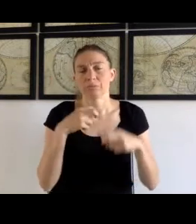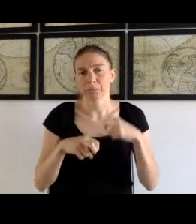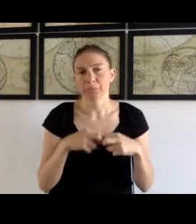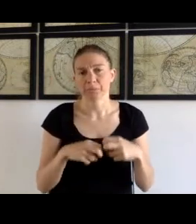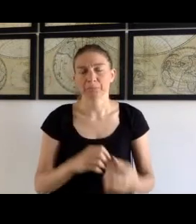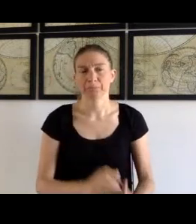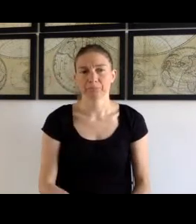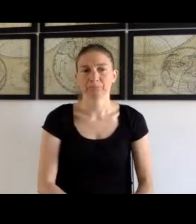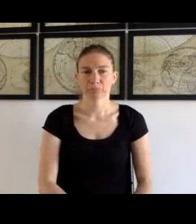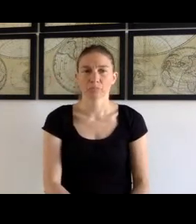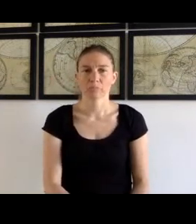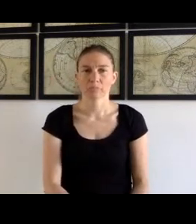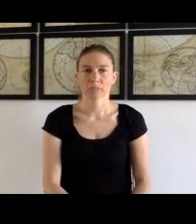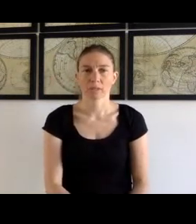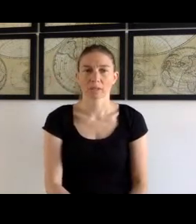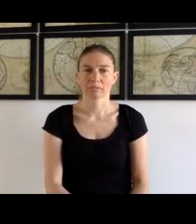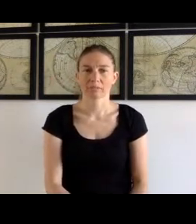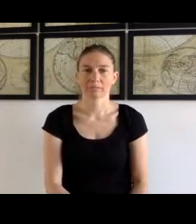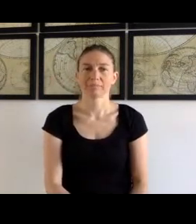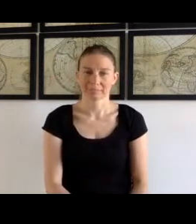please.